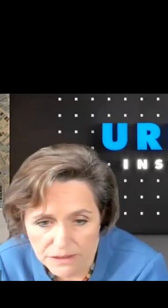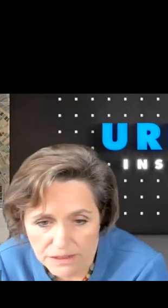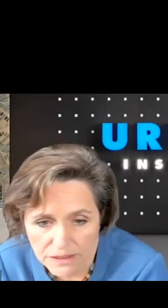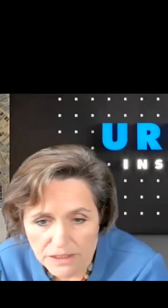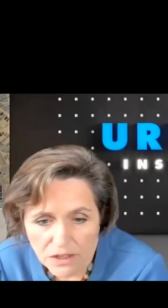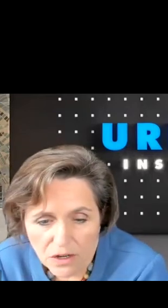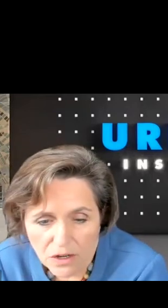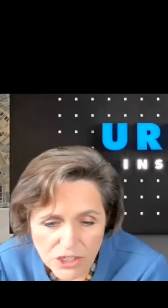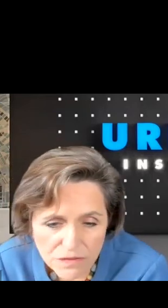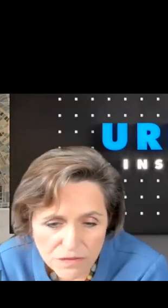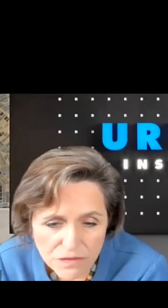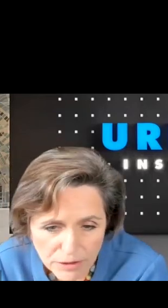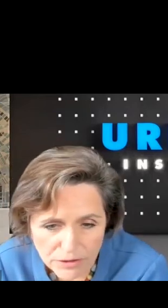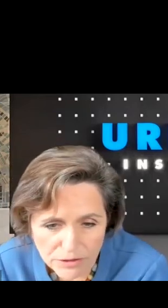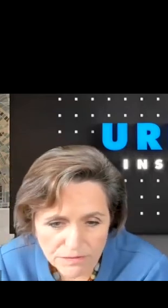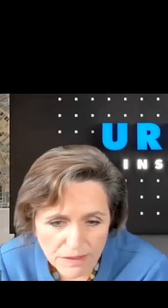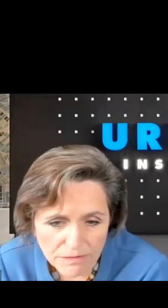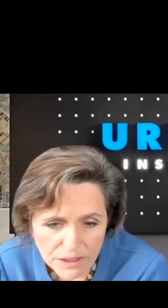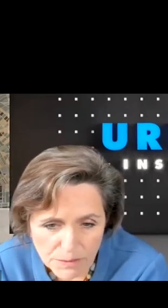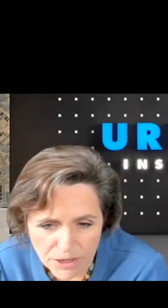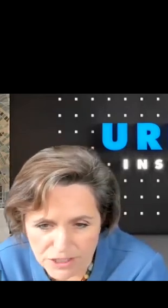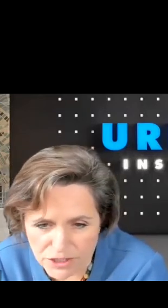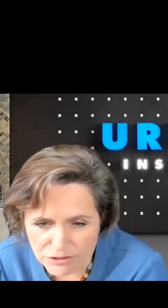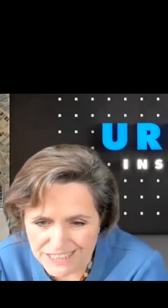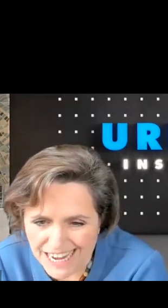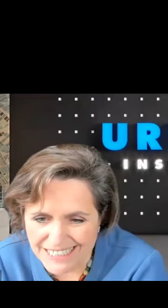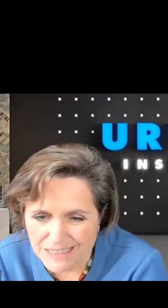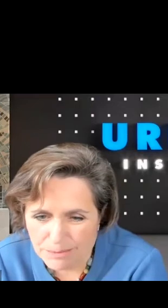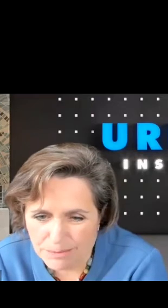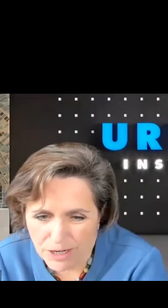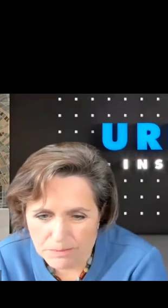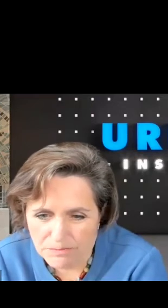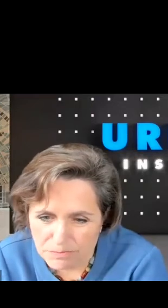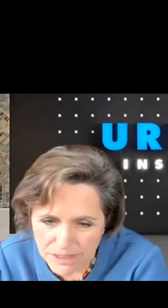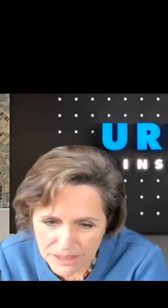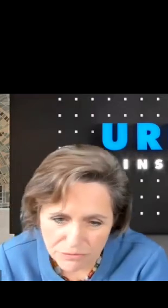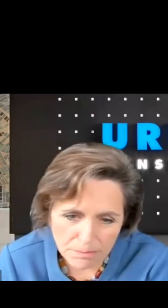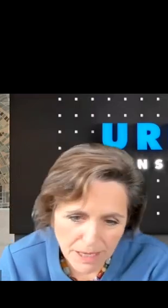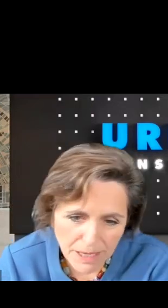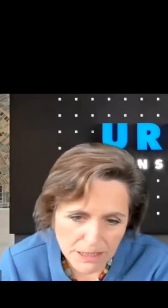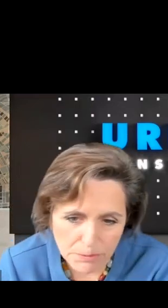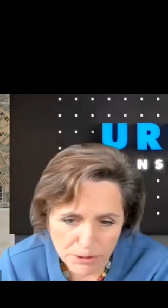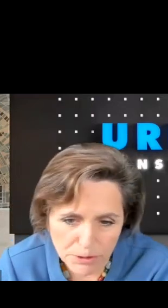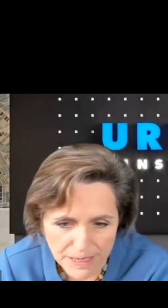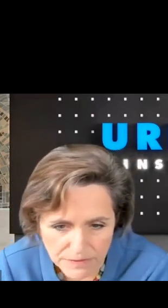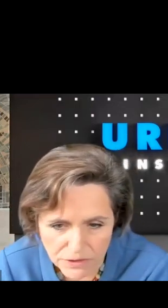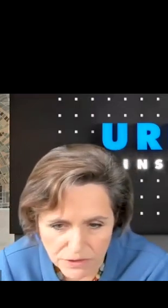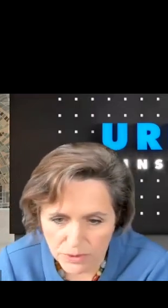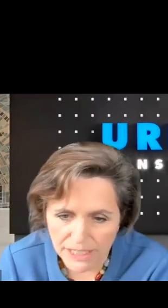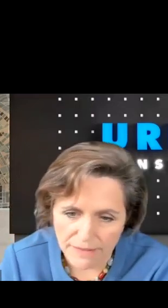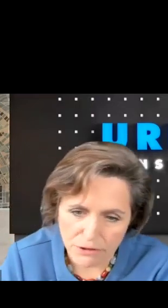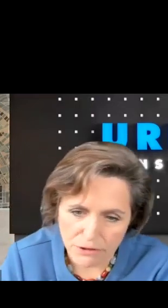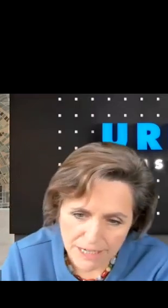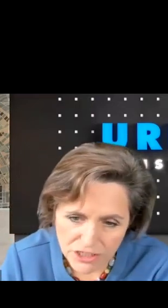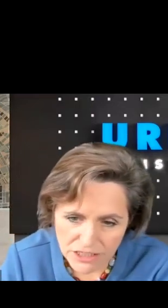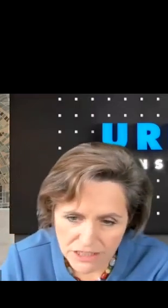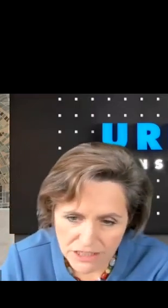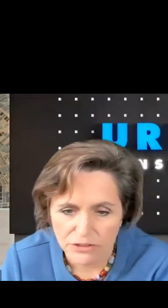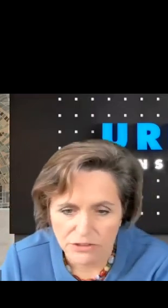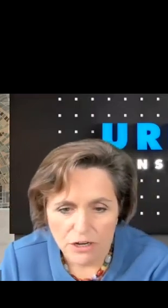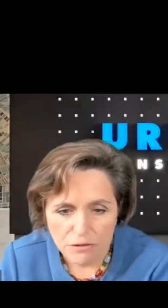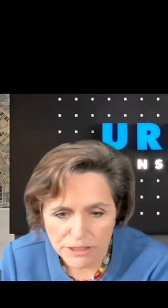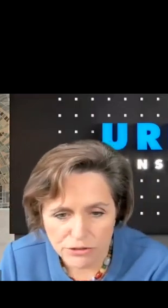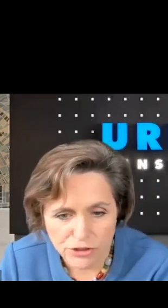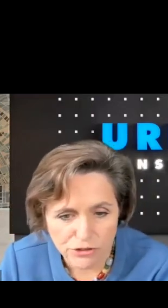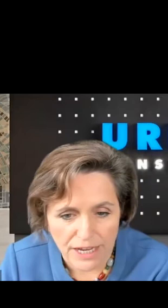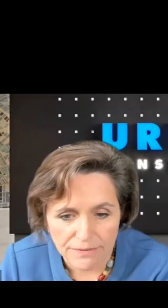the field. Each of the partners involved in this process are attacking the problem from different possible perspectives. So we have corrections